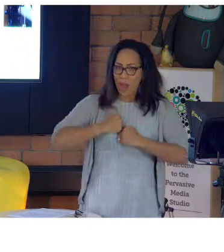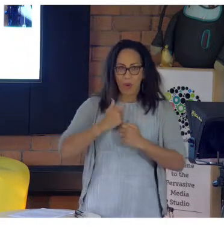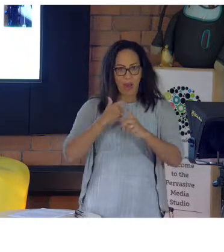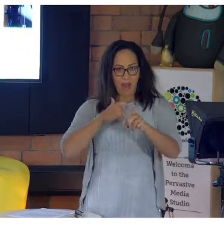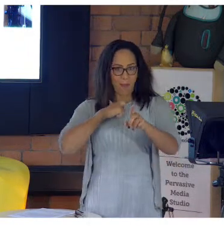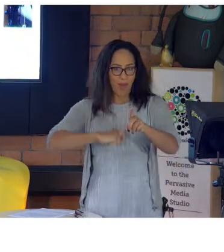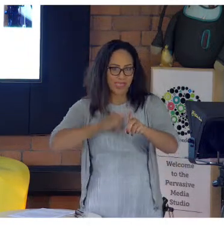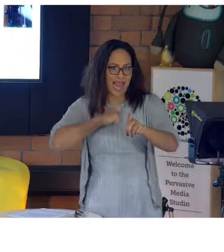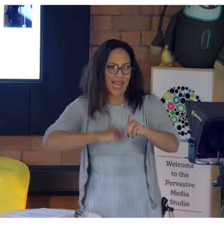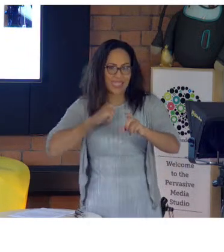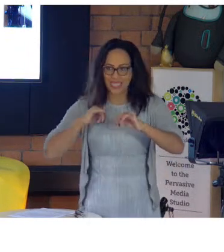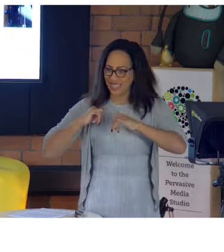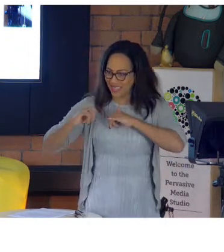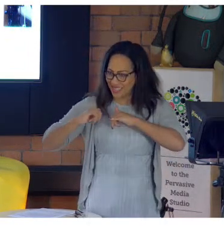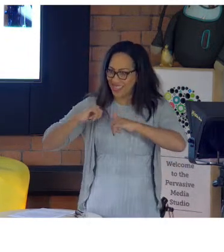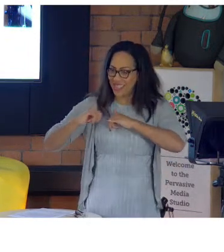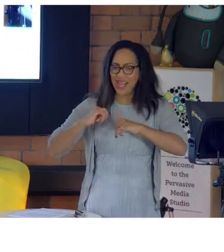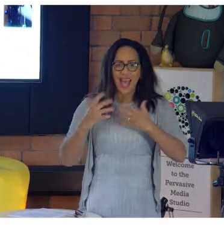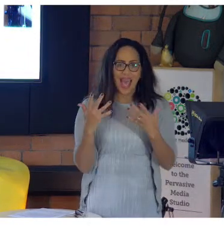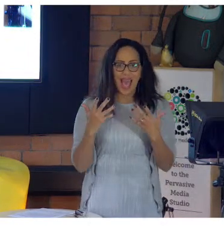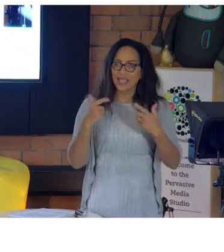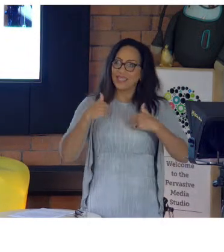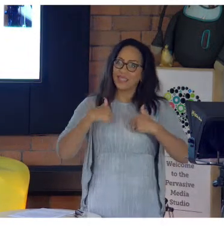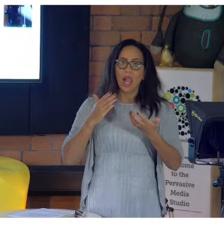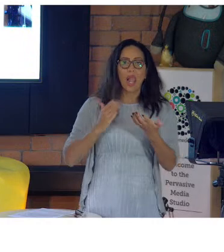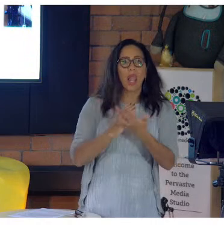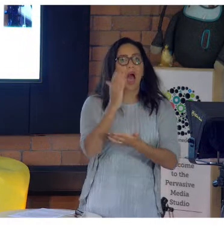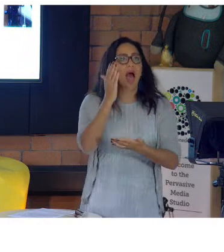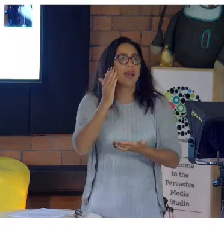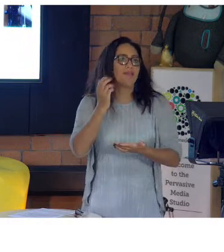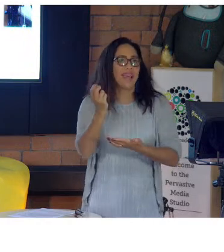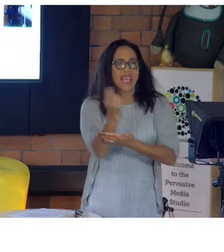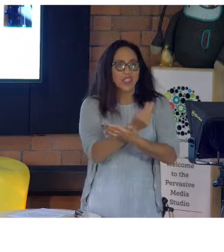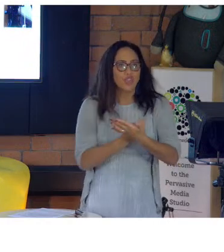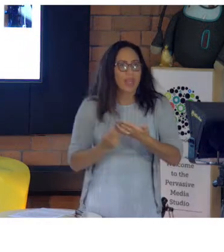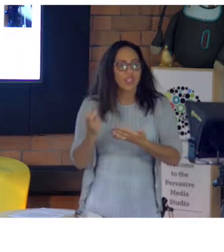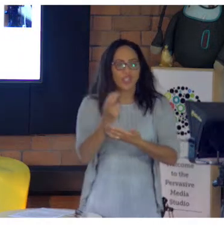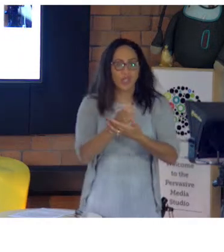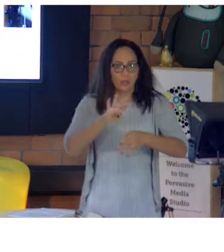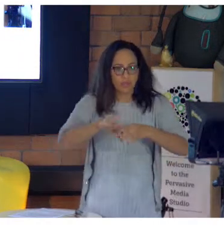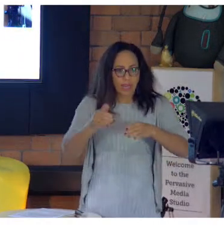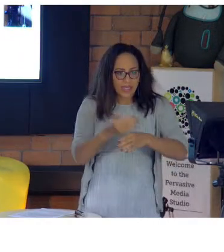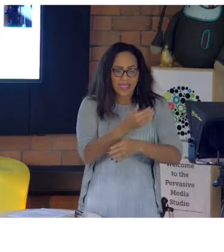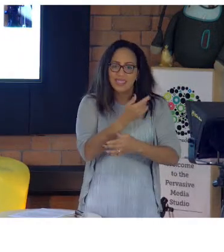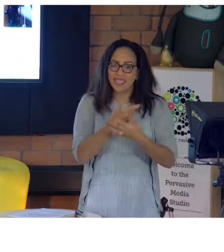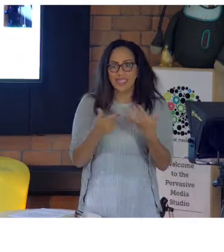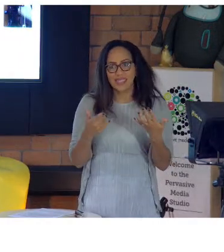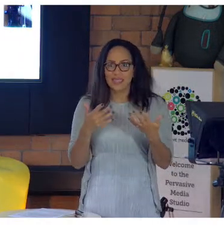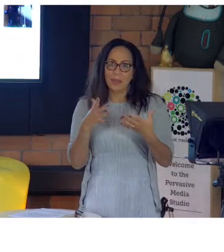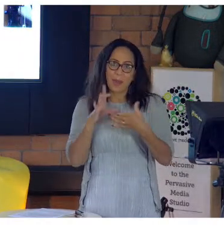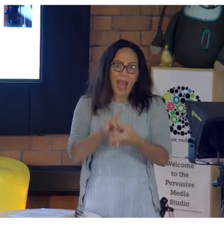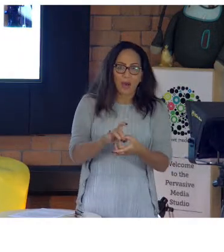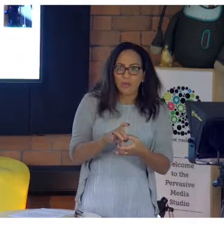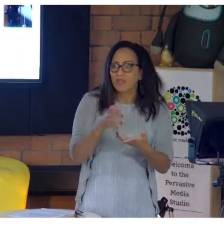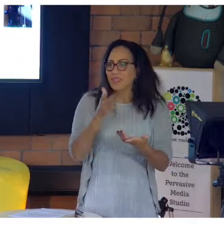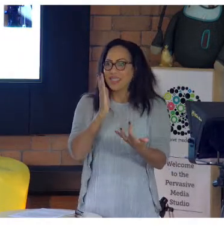nature of the live illustration practice, its accessibility and malleability.